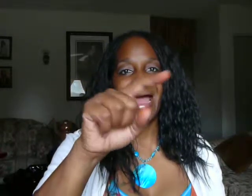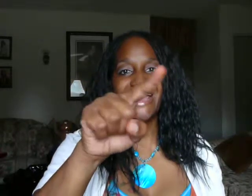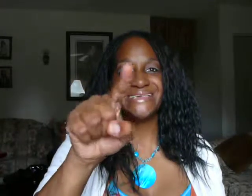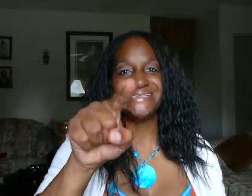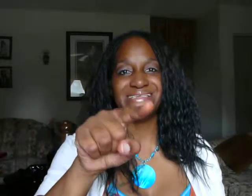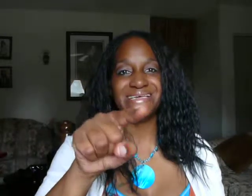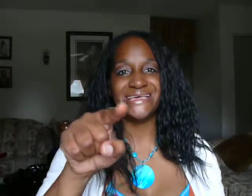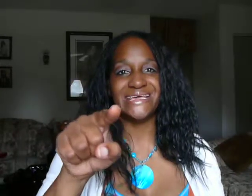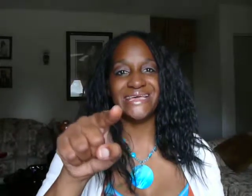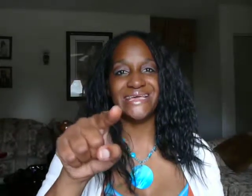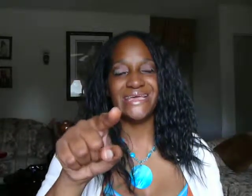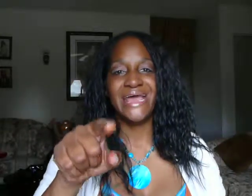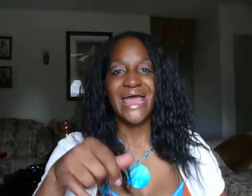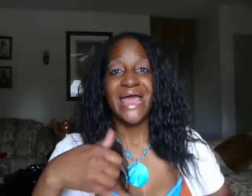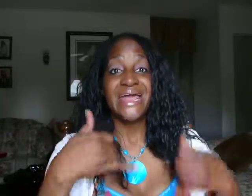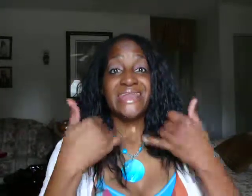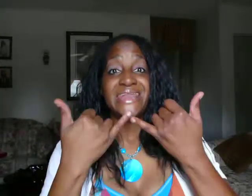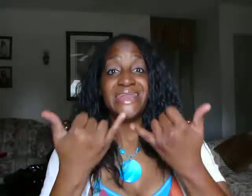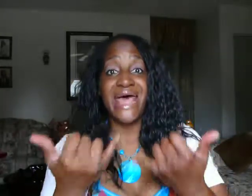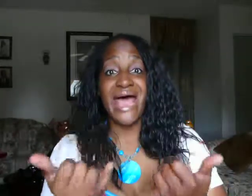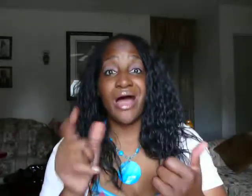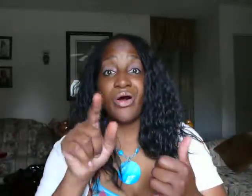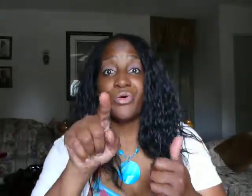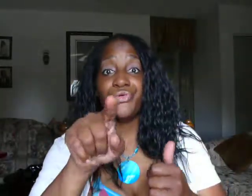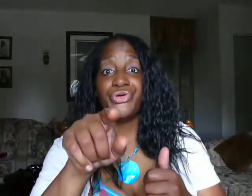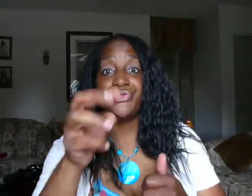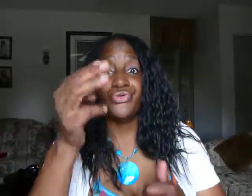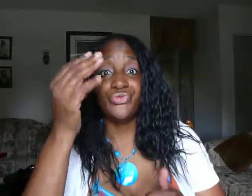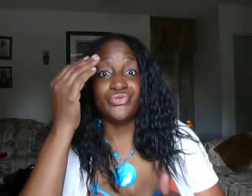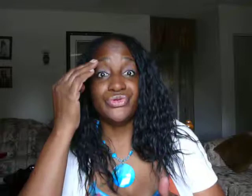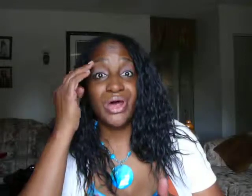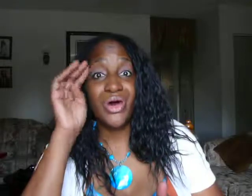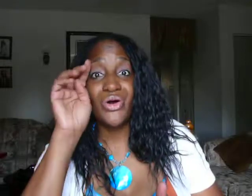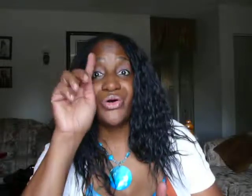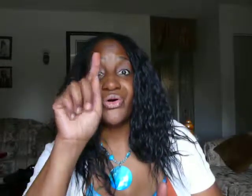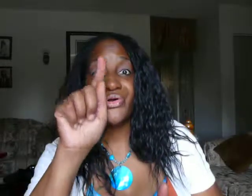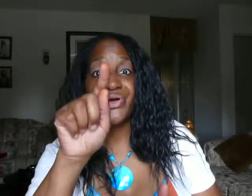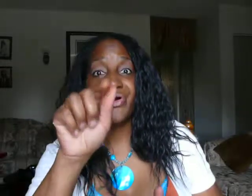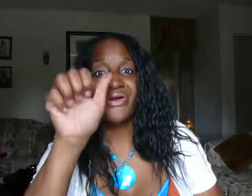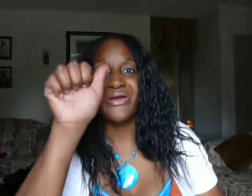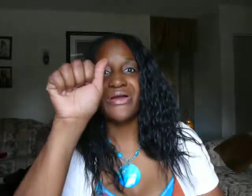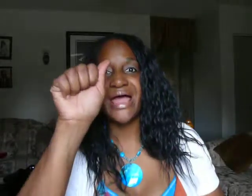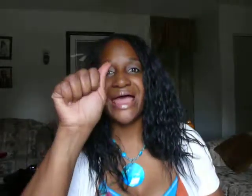Y, Z. Now you know your